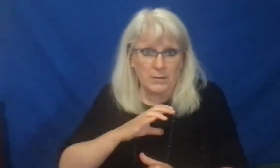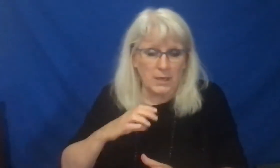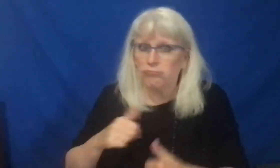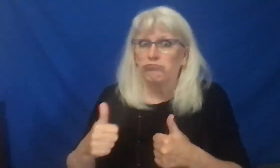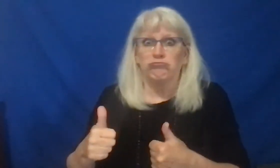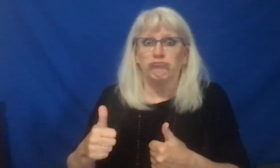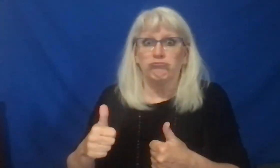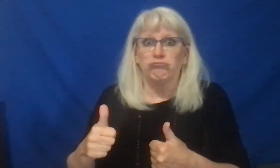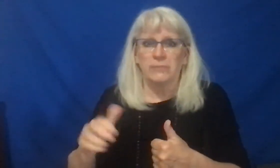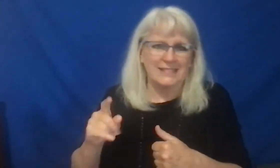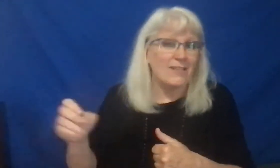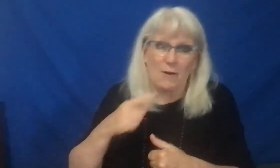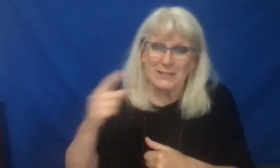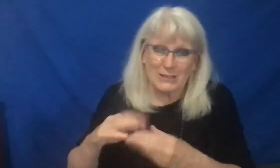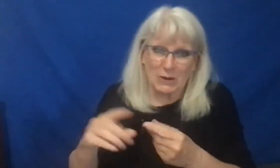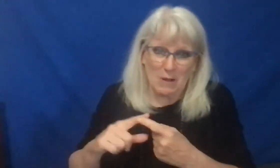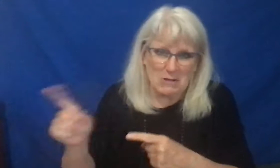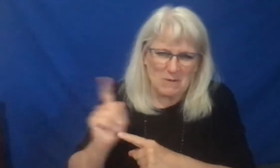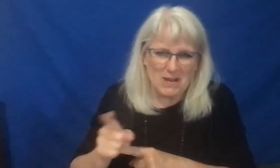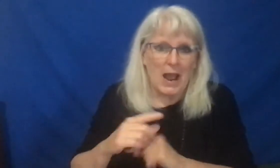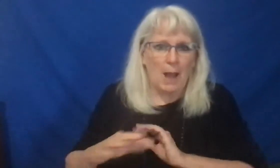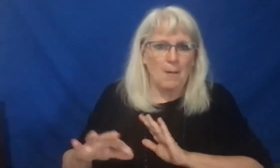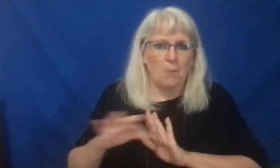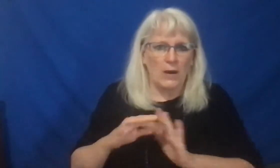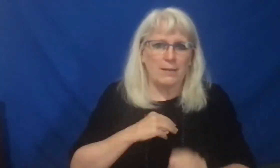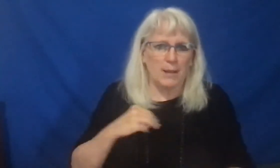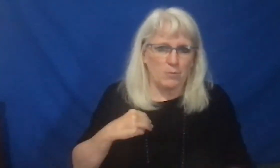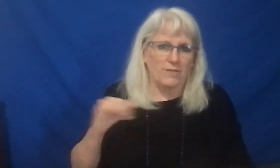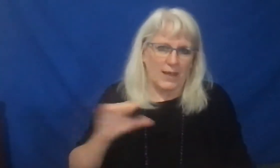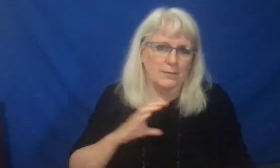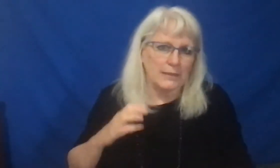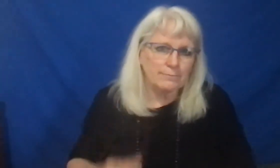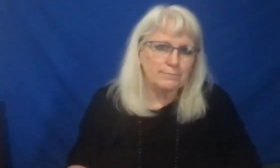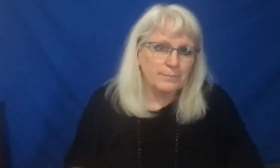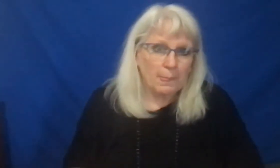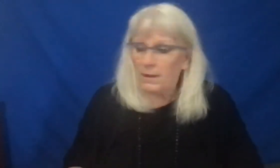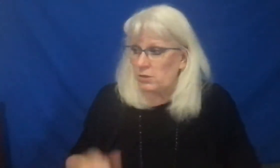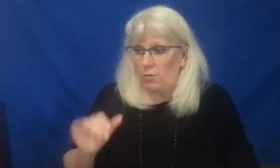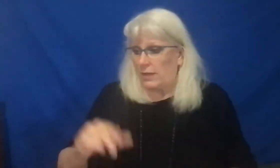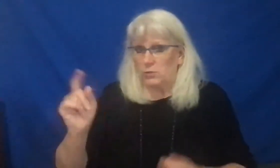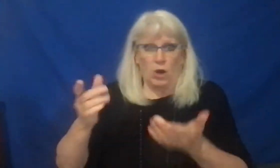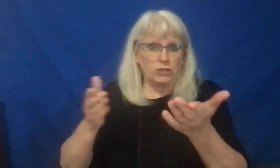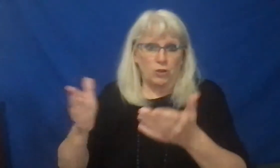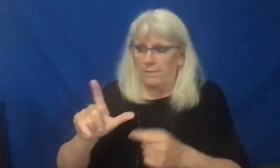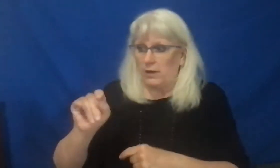story about you in a minute. And so I get to serve there. It's really interesting.